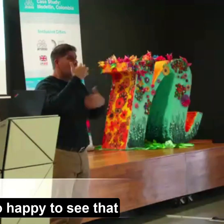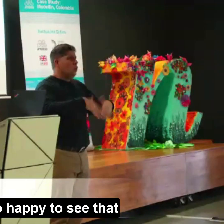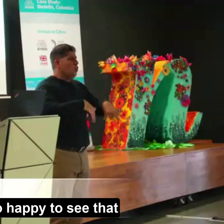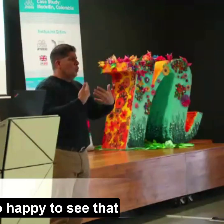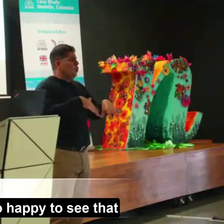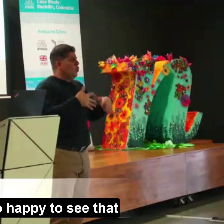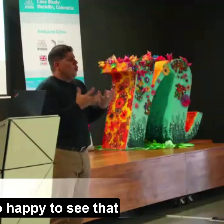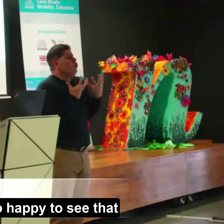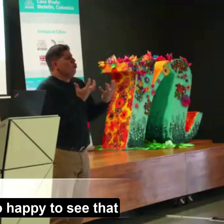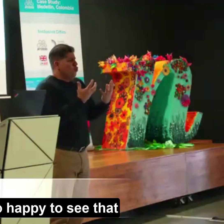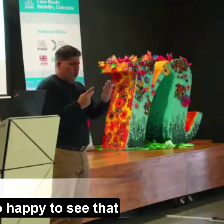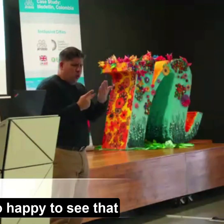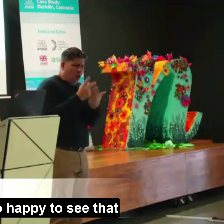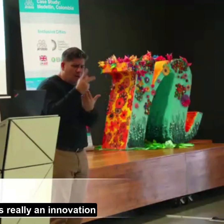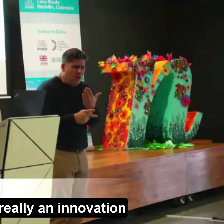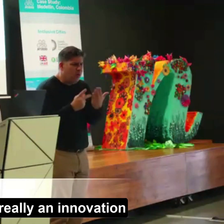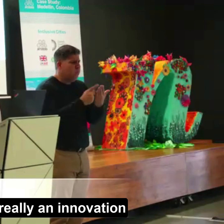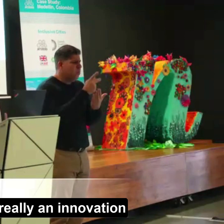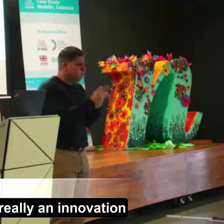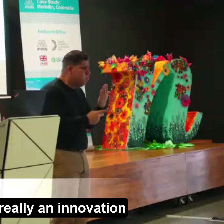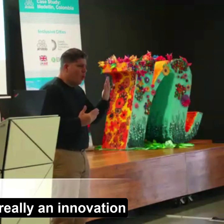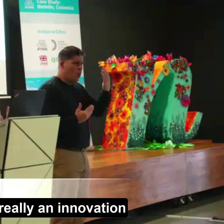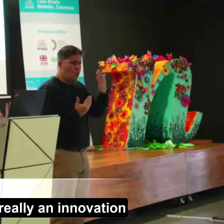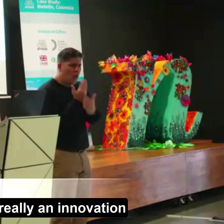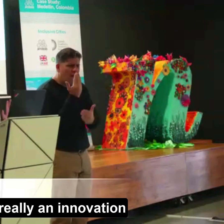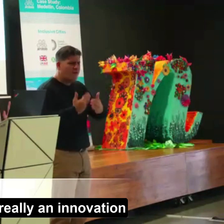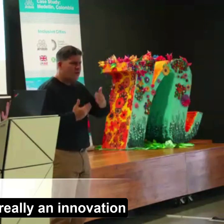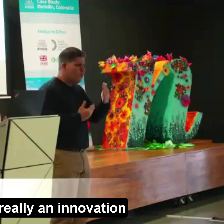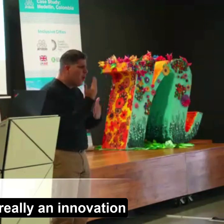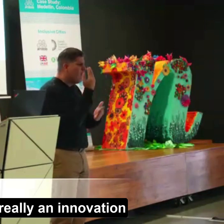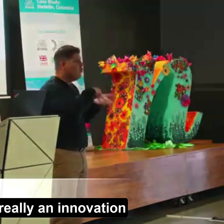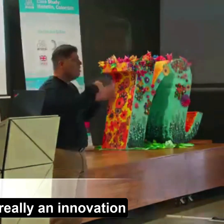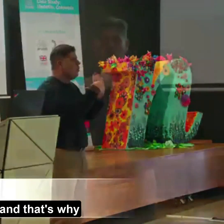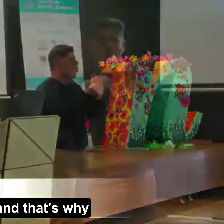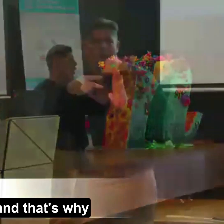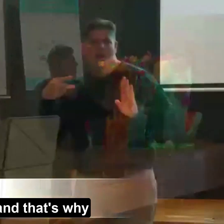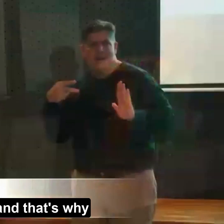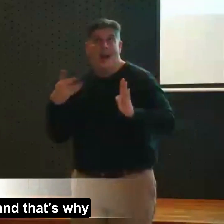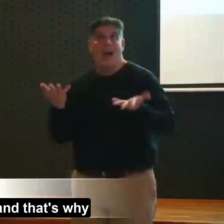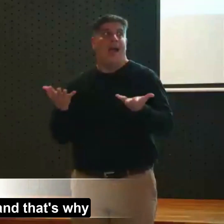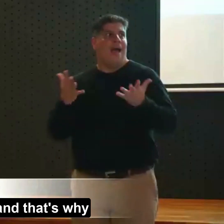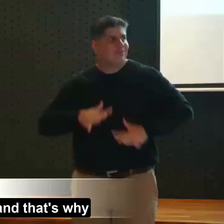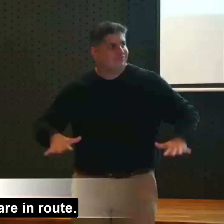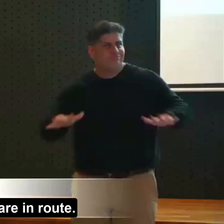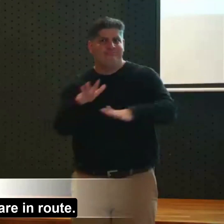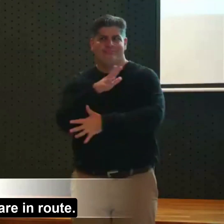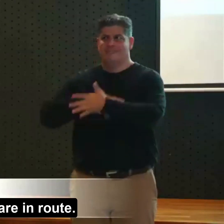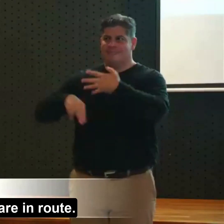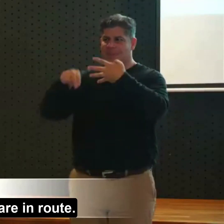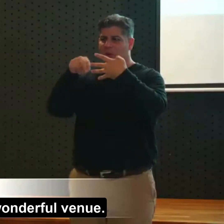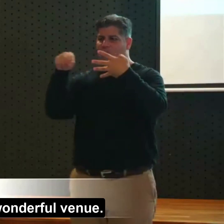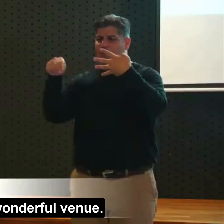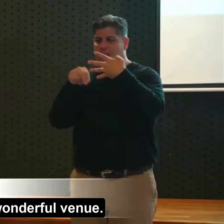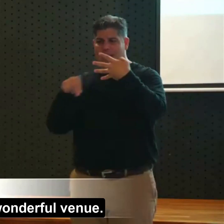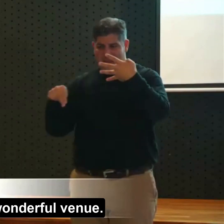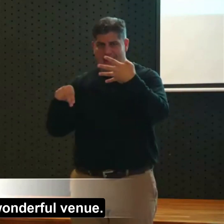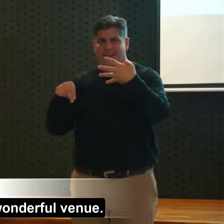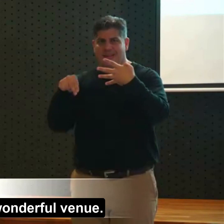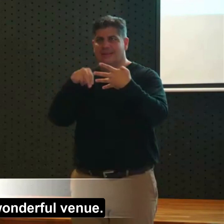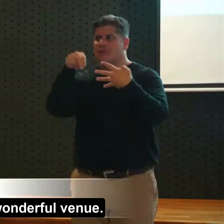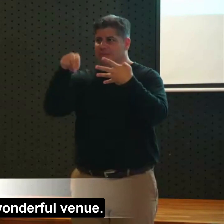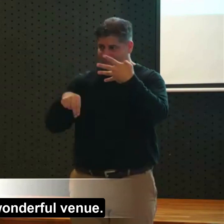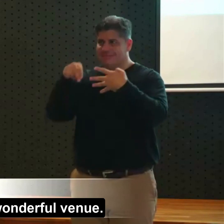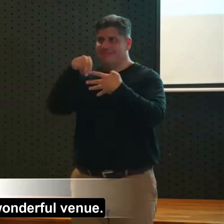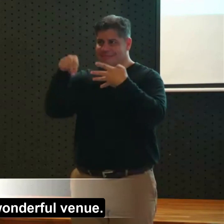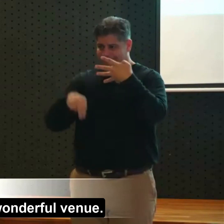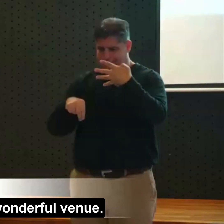we were so happy to see that Medellin is really an innovation here. And that's why we're in Ruta N,